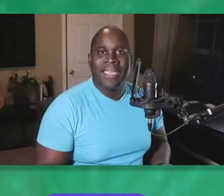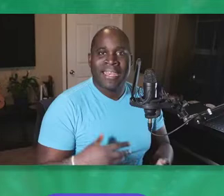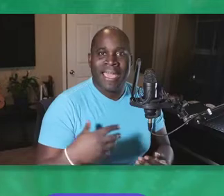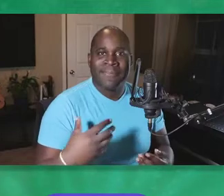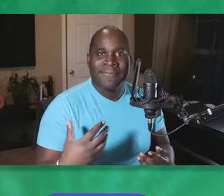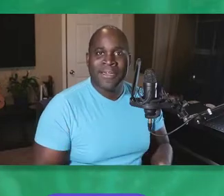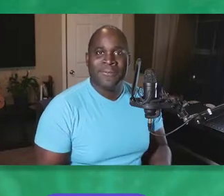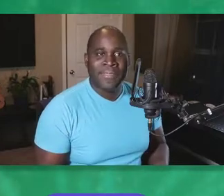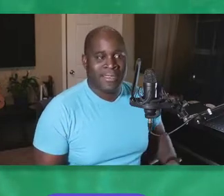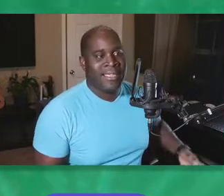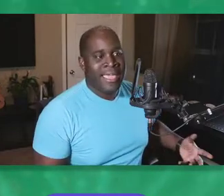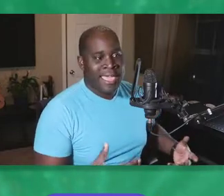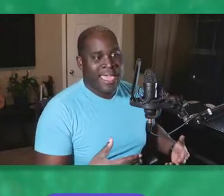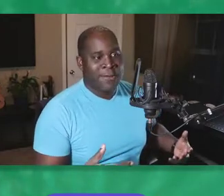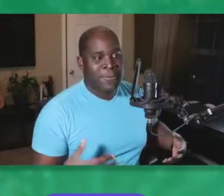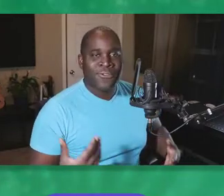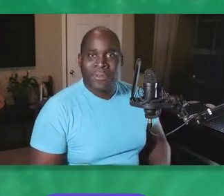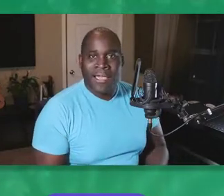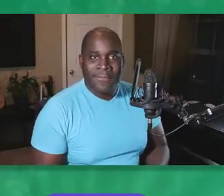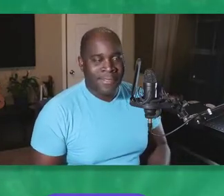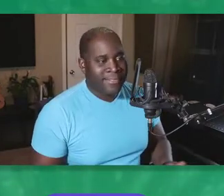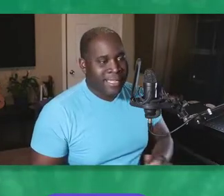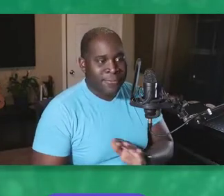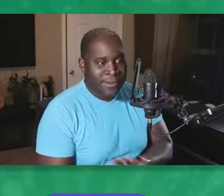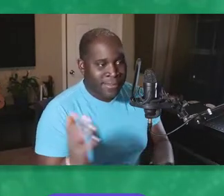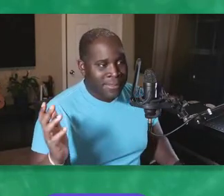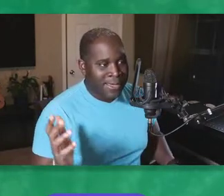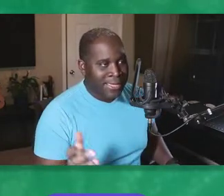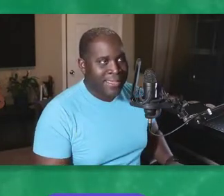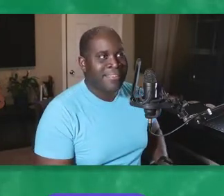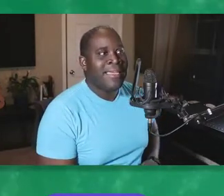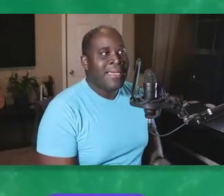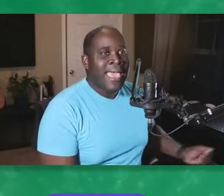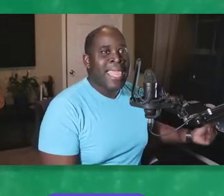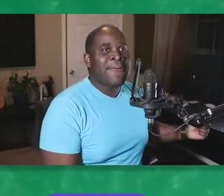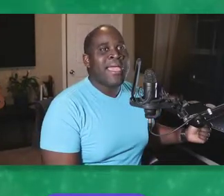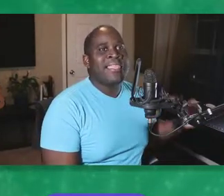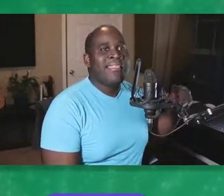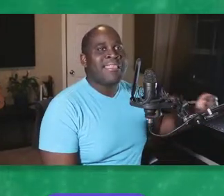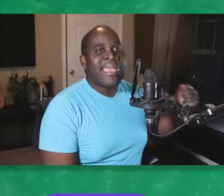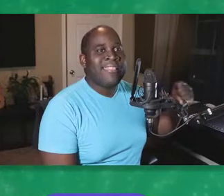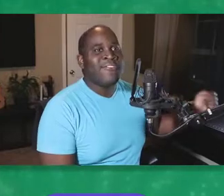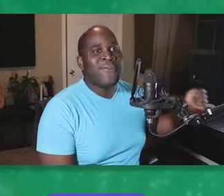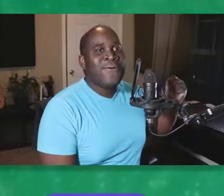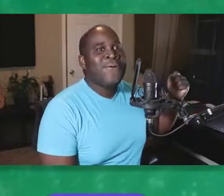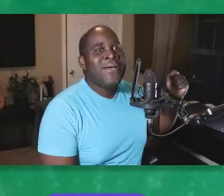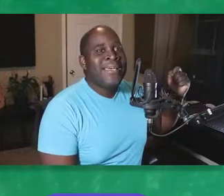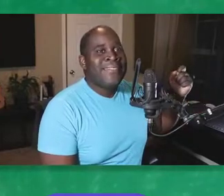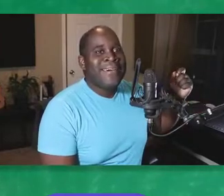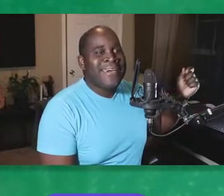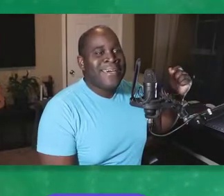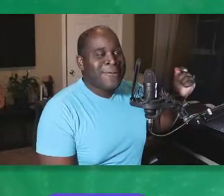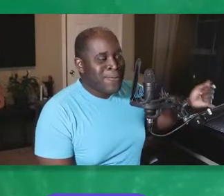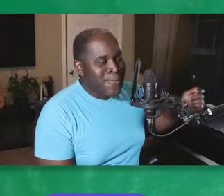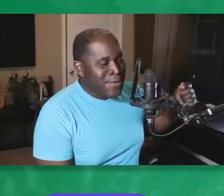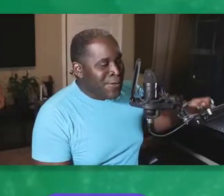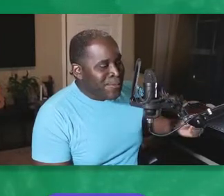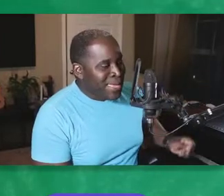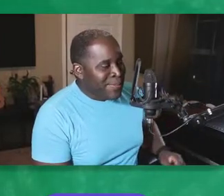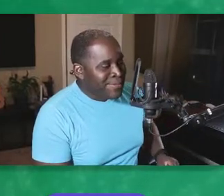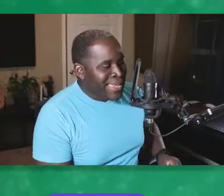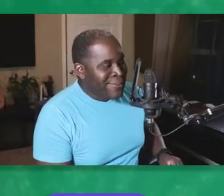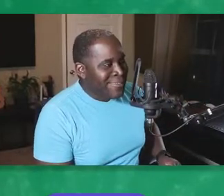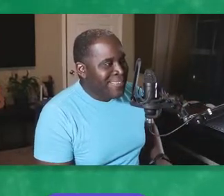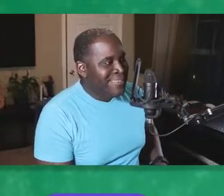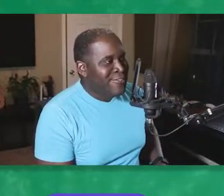it more and have some fun with it and enrich their lives with it. That's what it's all about, guys. Anyway, let's get to the real